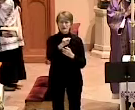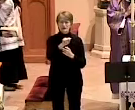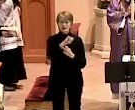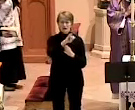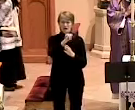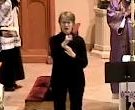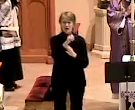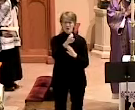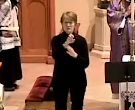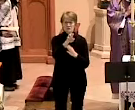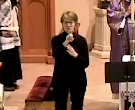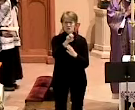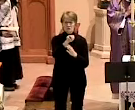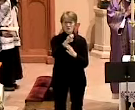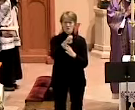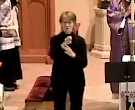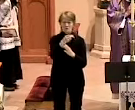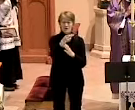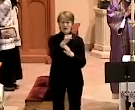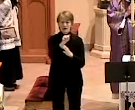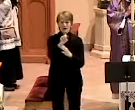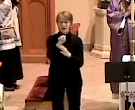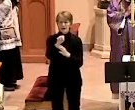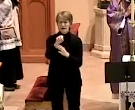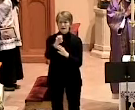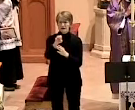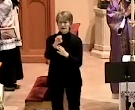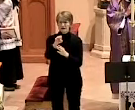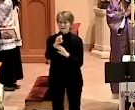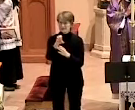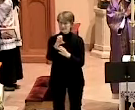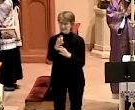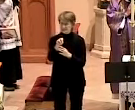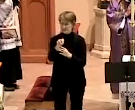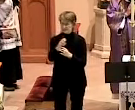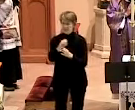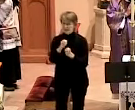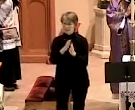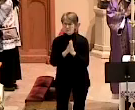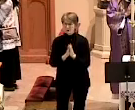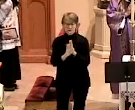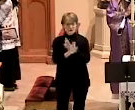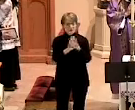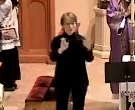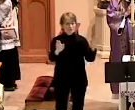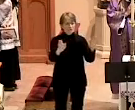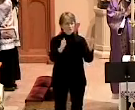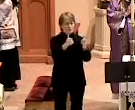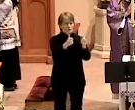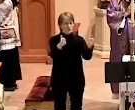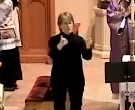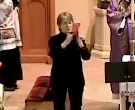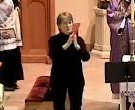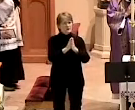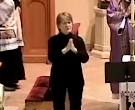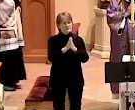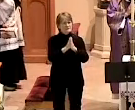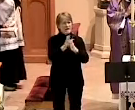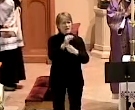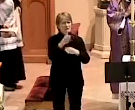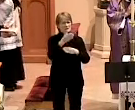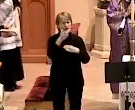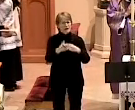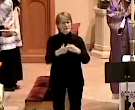Hannison, and we pray for your intentions, and we pray for the end of coronavirus, and we thank God we